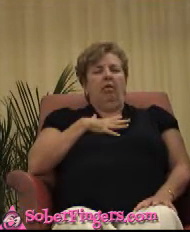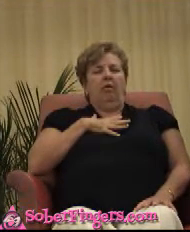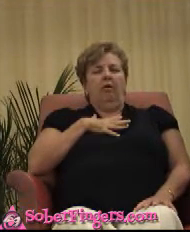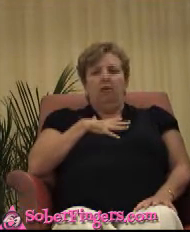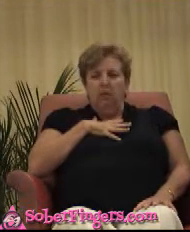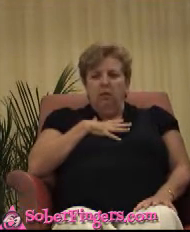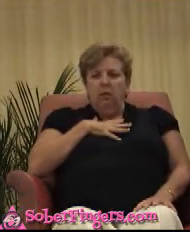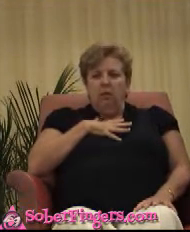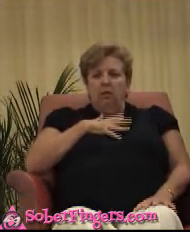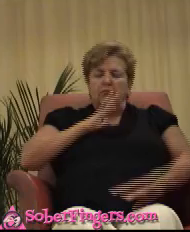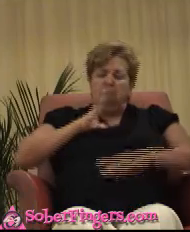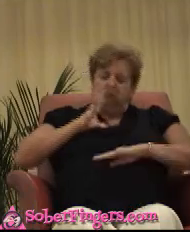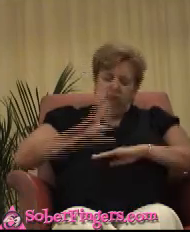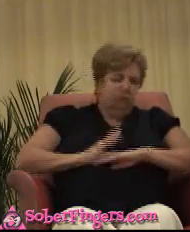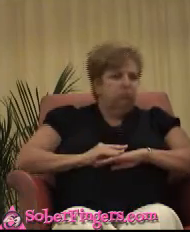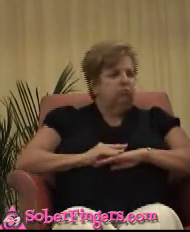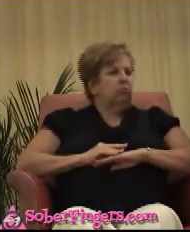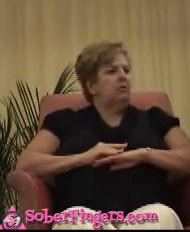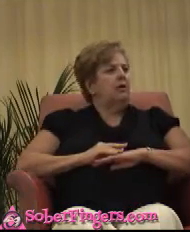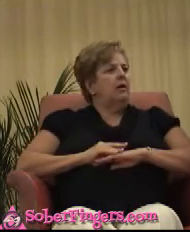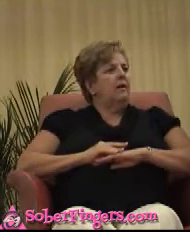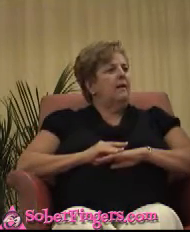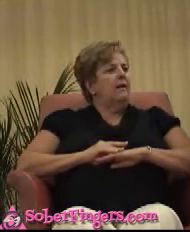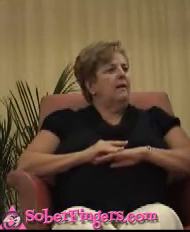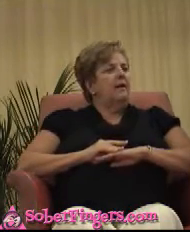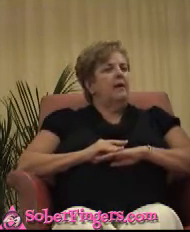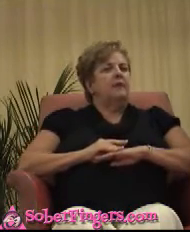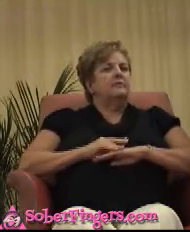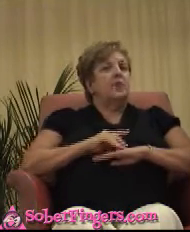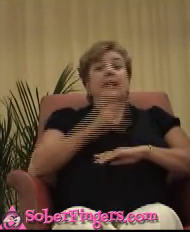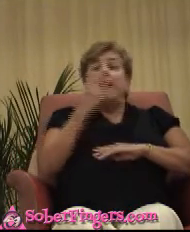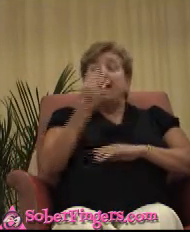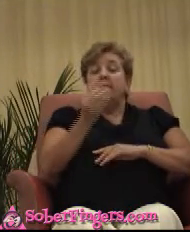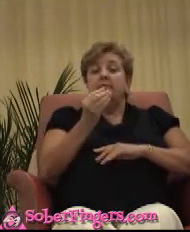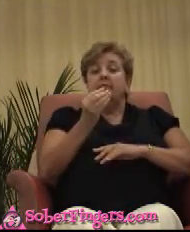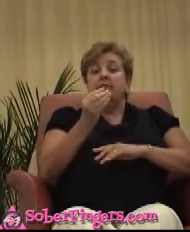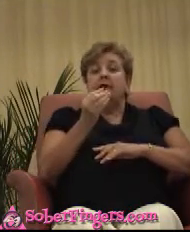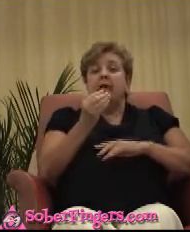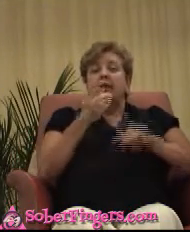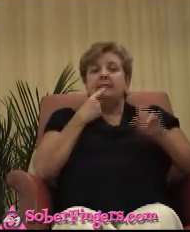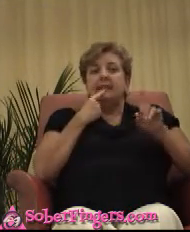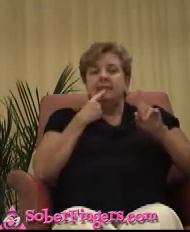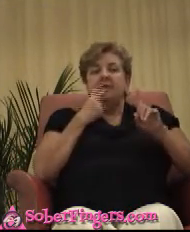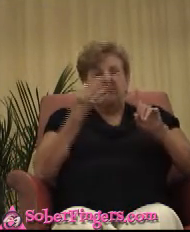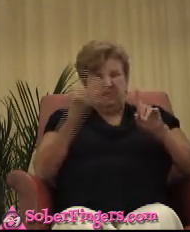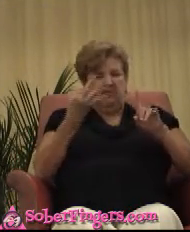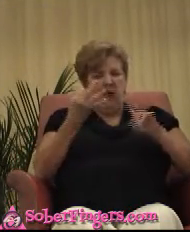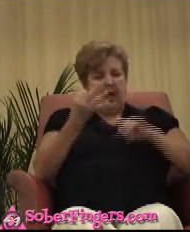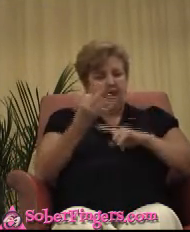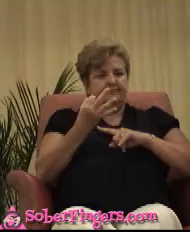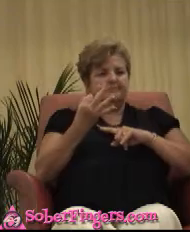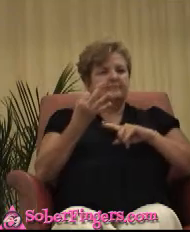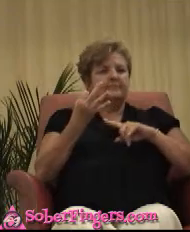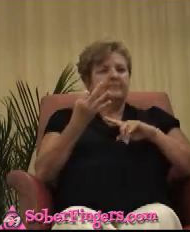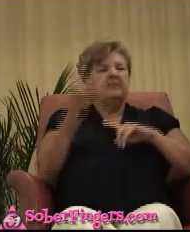this point. He left and came back a few minutes later and he said, okay, I've got an appointment. This is a Friday. Now it's March the 9th, it's a Friday. And he